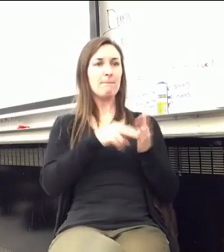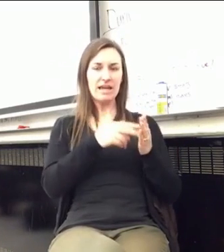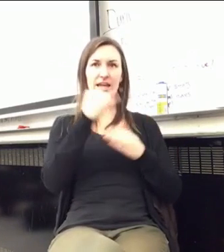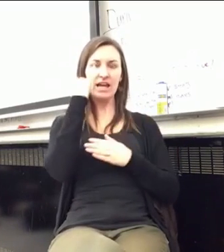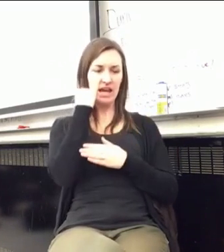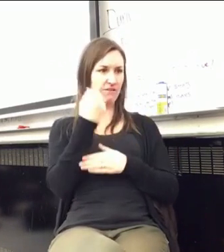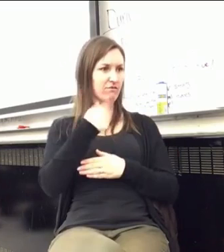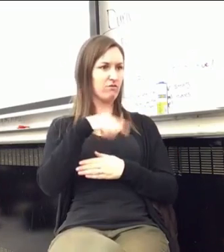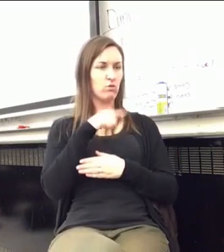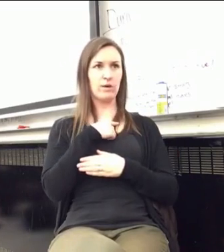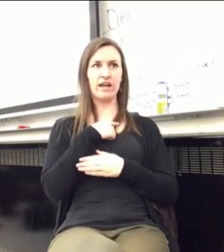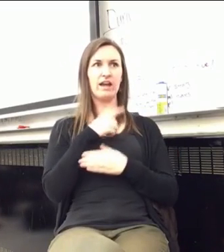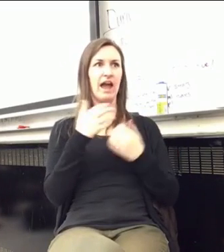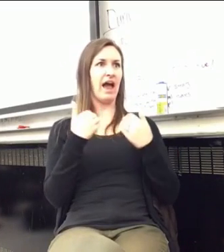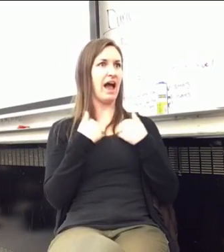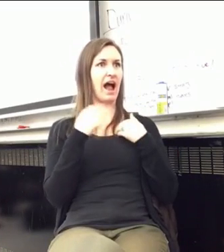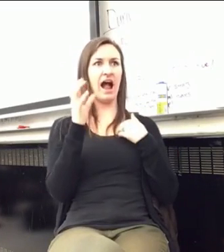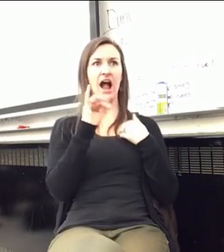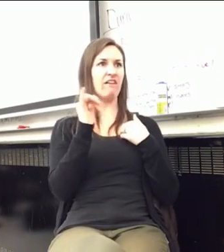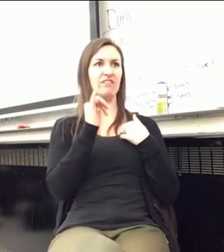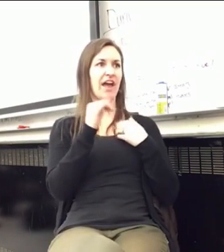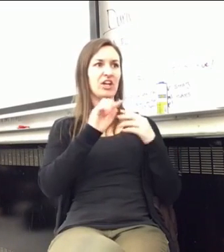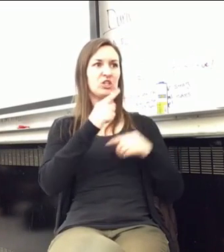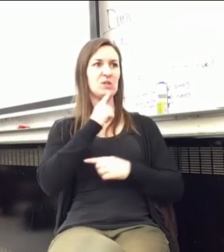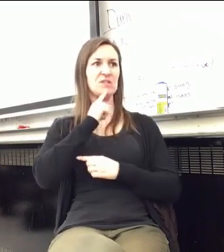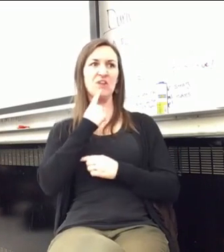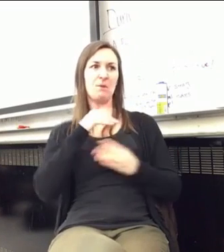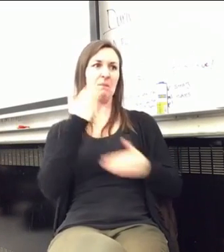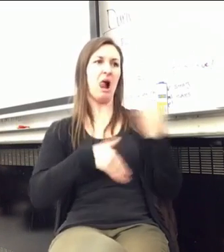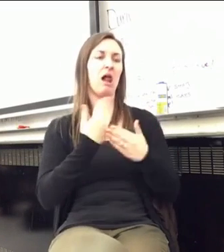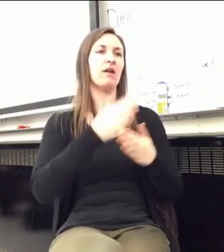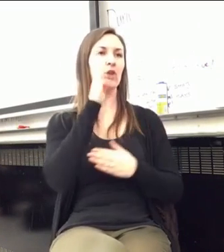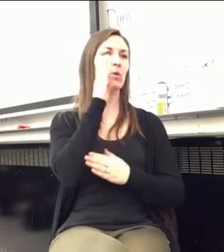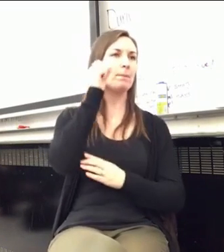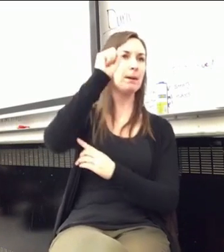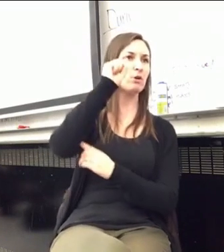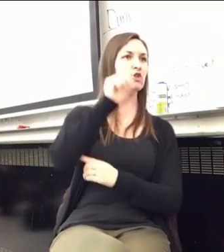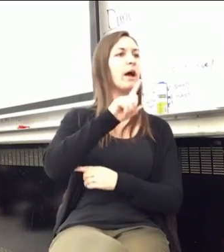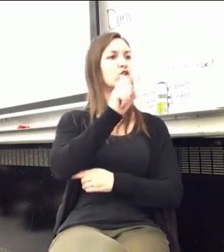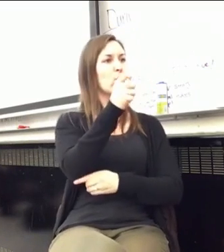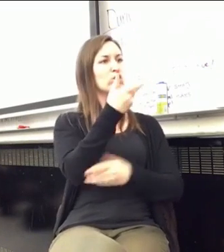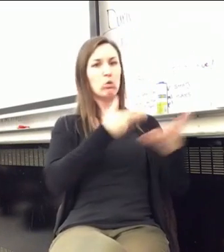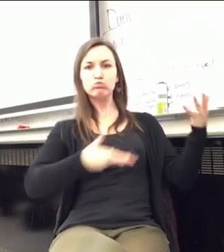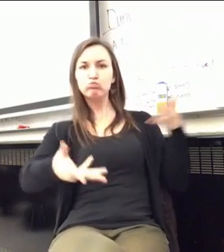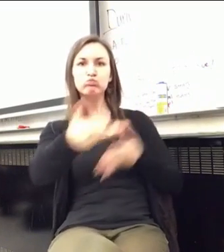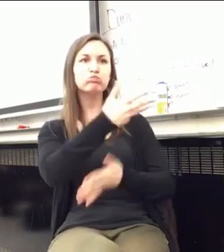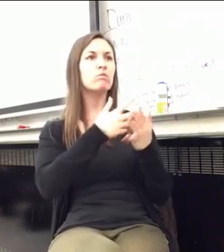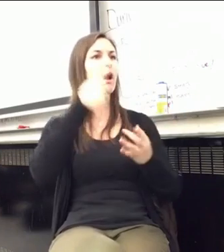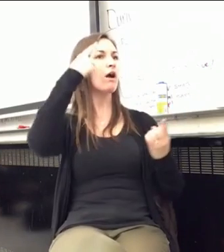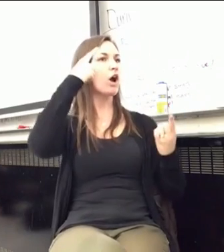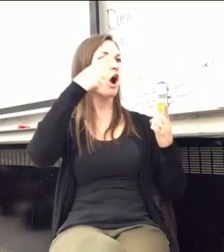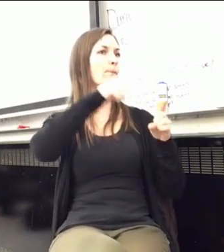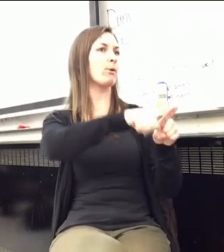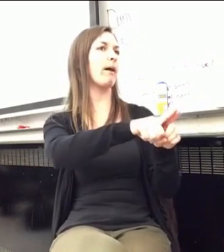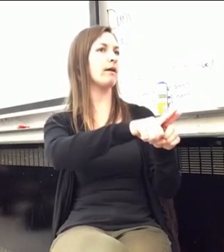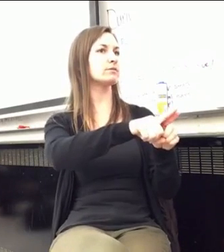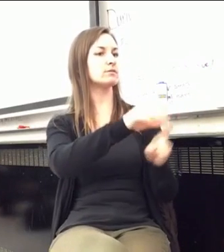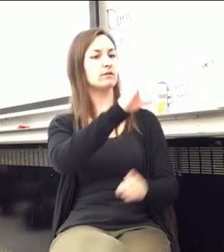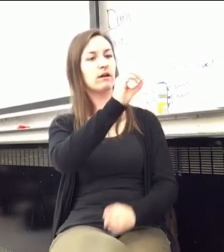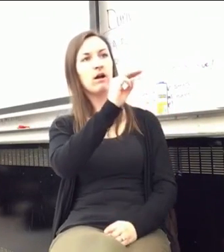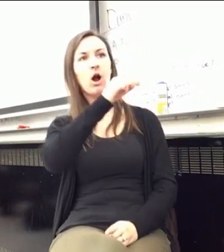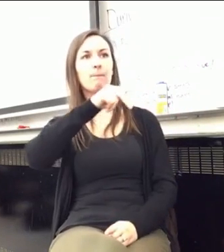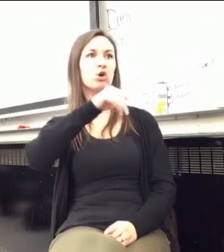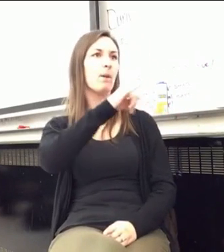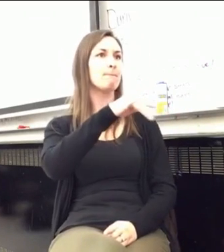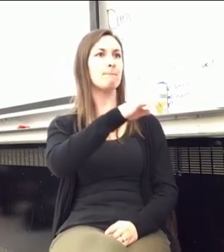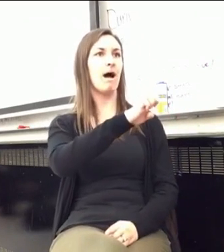rapid approach, we're going to get tons of pushback and it's not going to work out well. Instead, if we compromise, we can get so much more to be